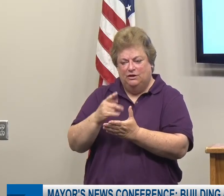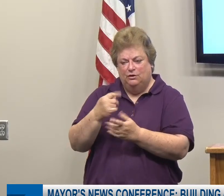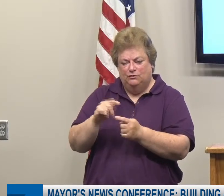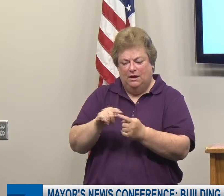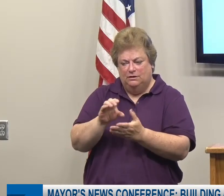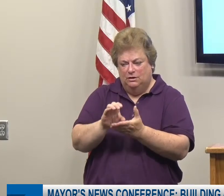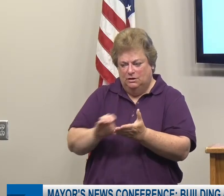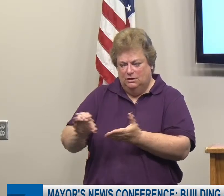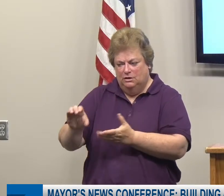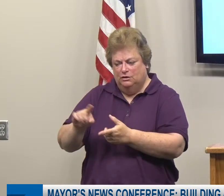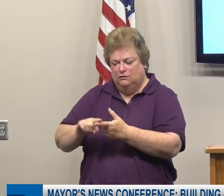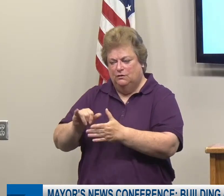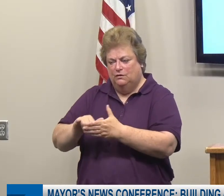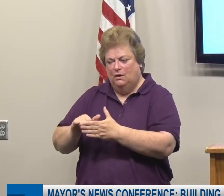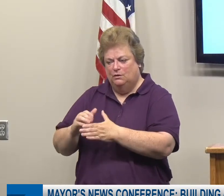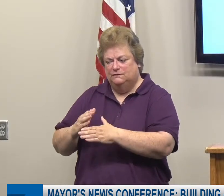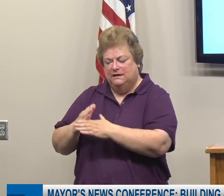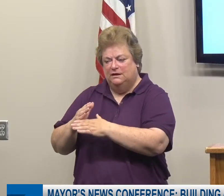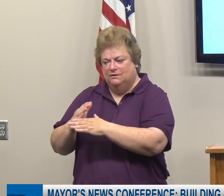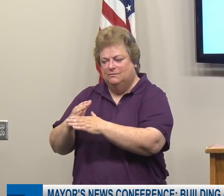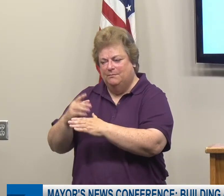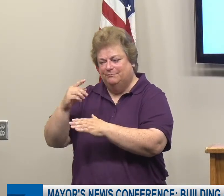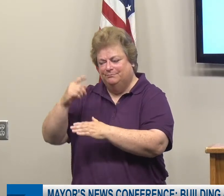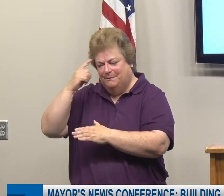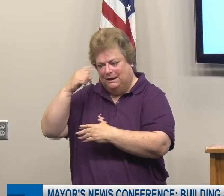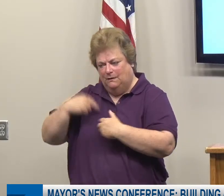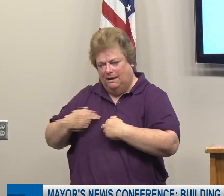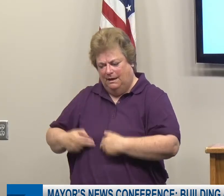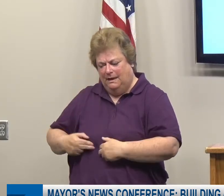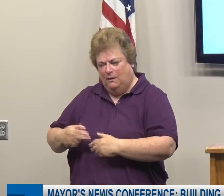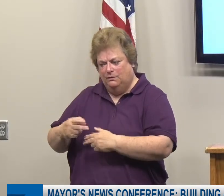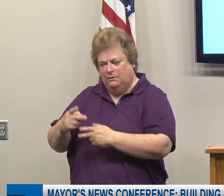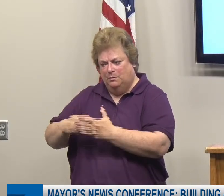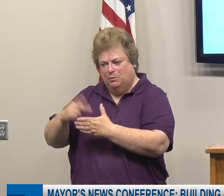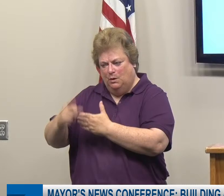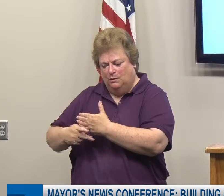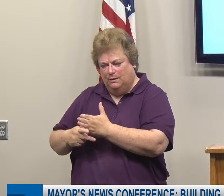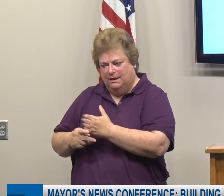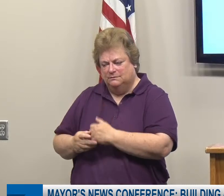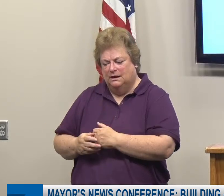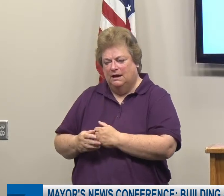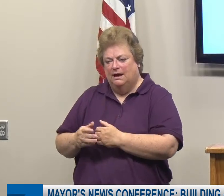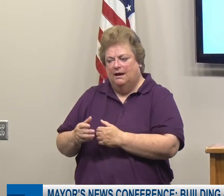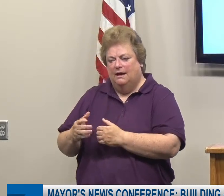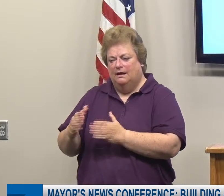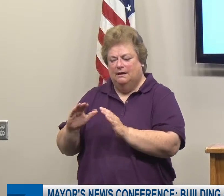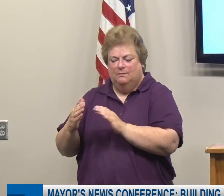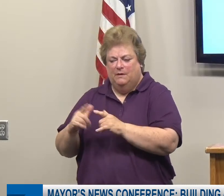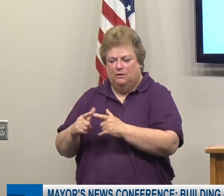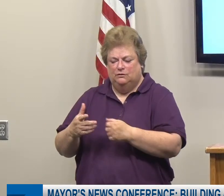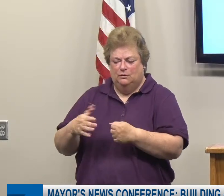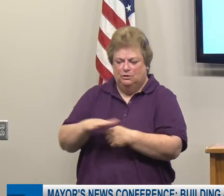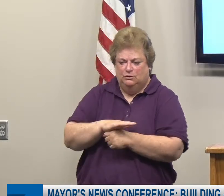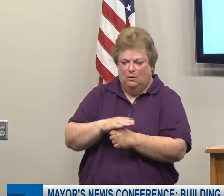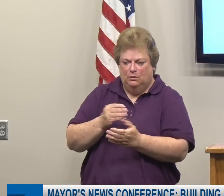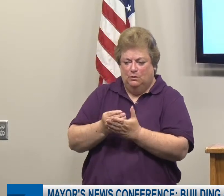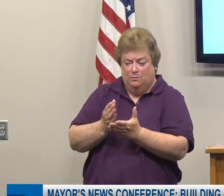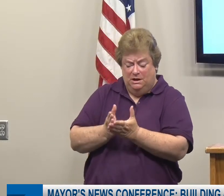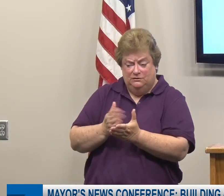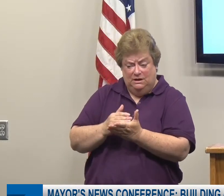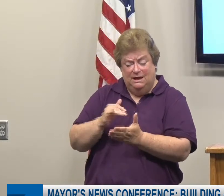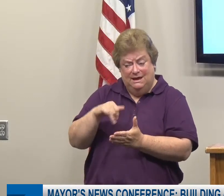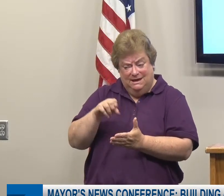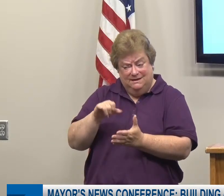those intervention programs and mental health programs as opposed to the total budget? Is it